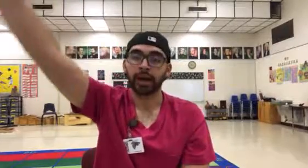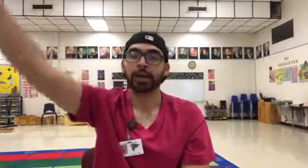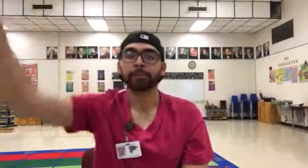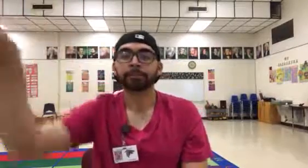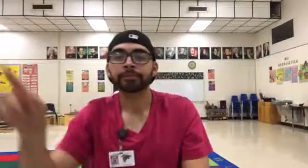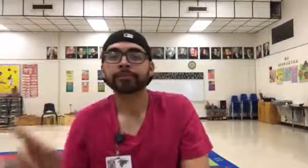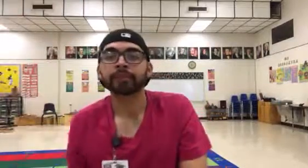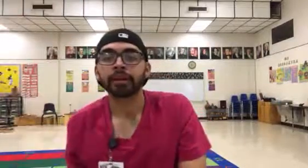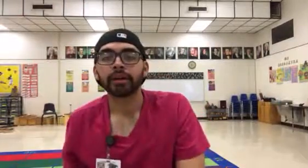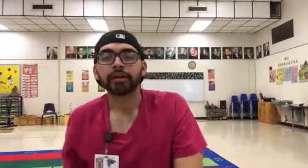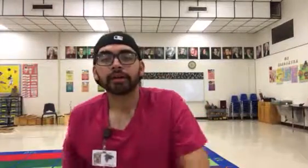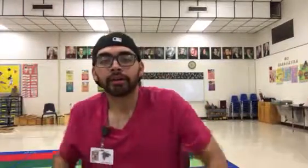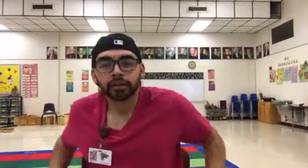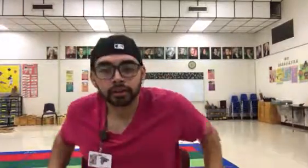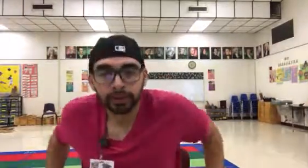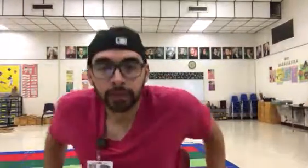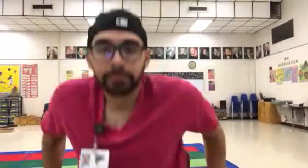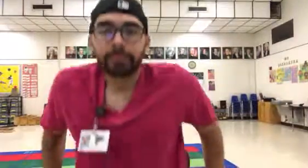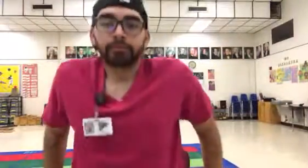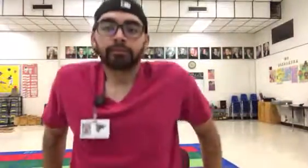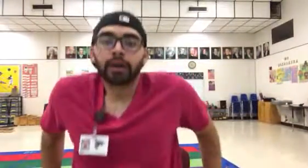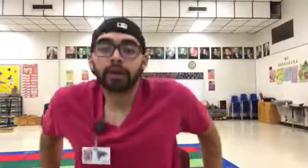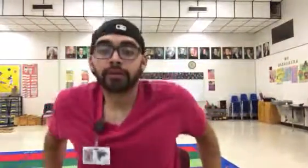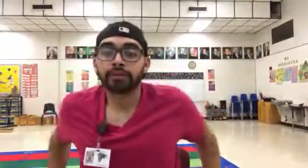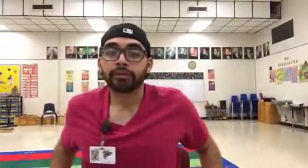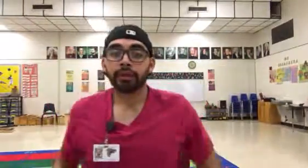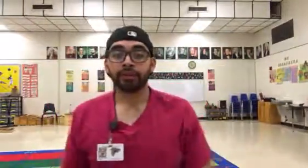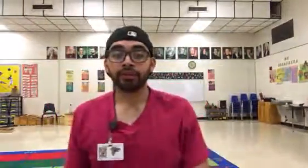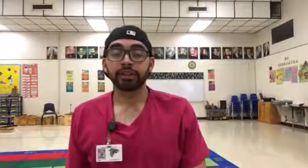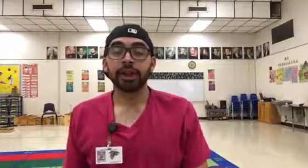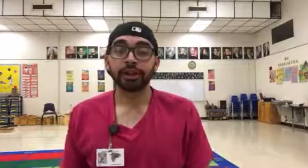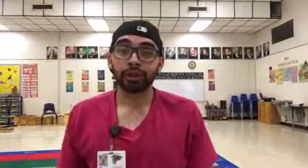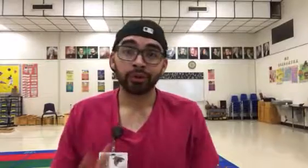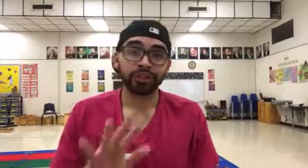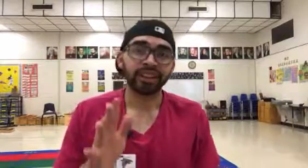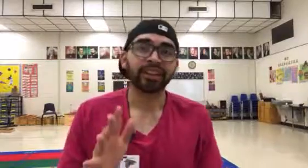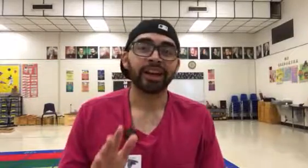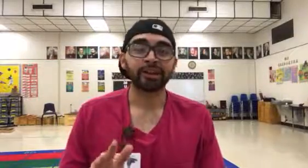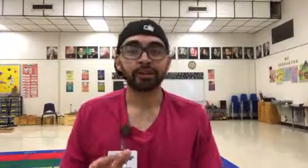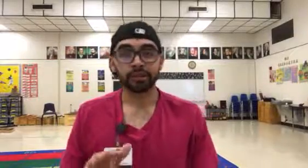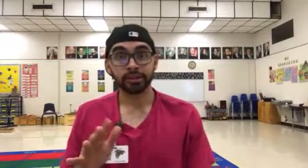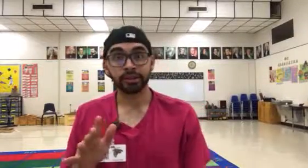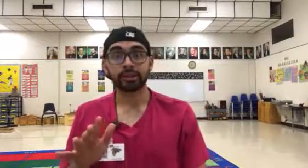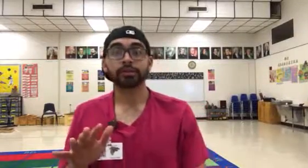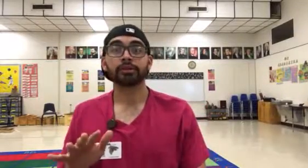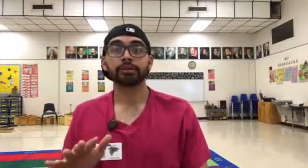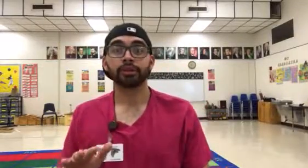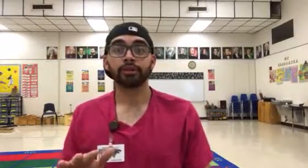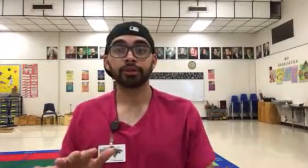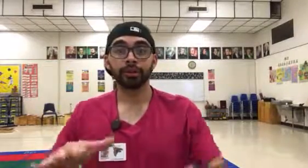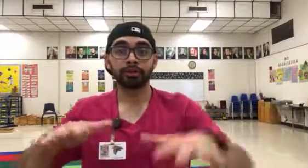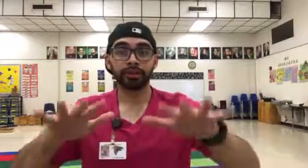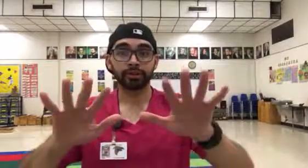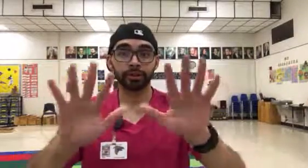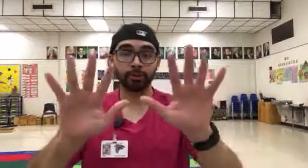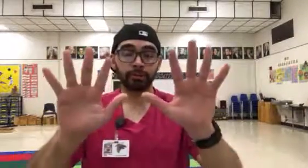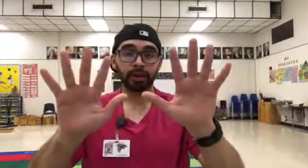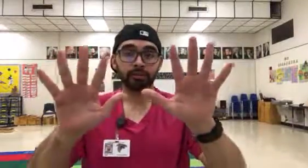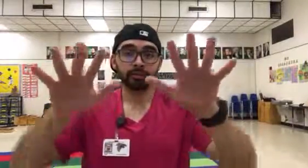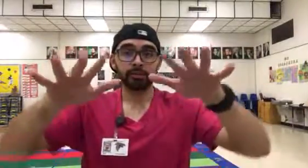high. Now, there's a land. I only sign land. It's easier. So you're going to place your open palms